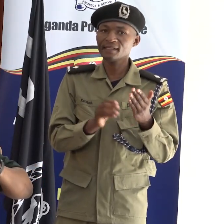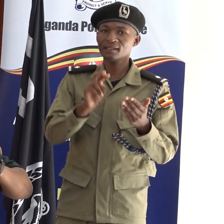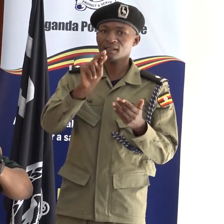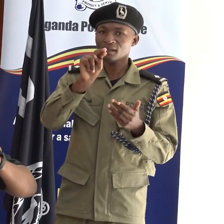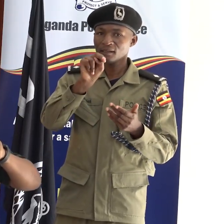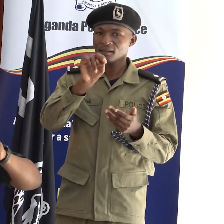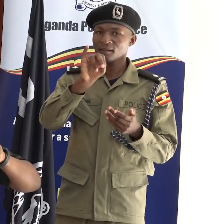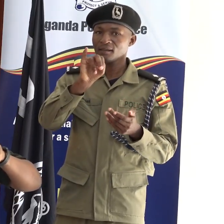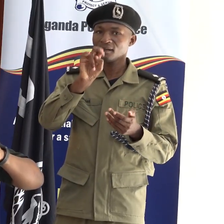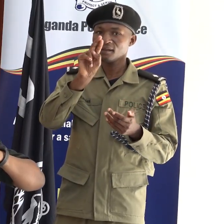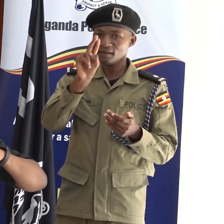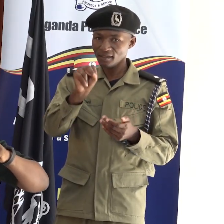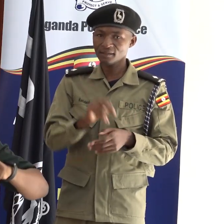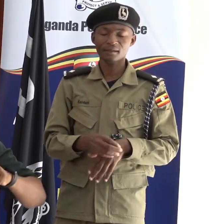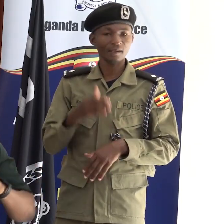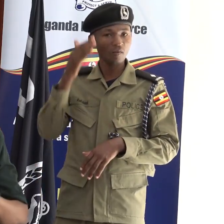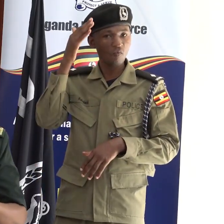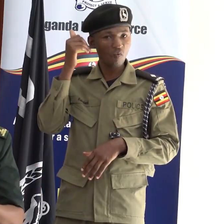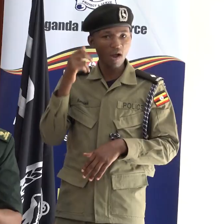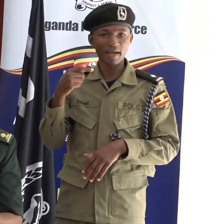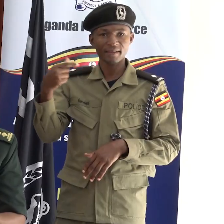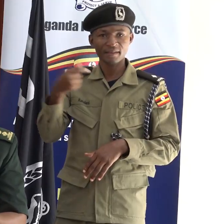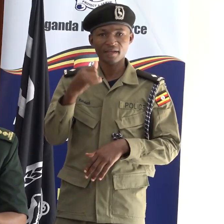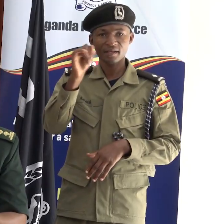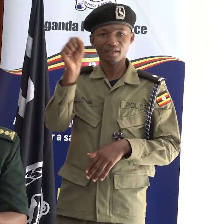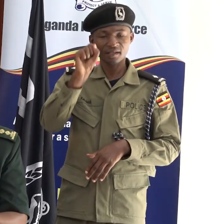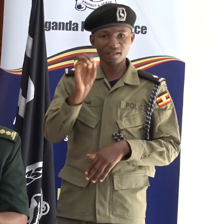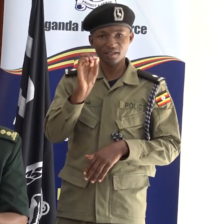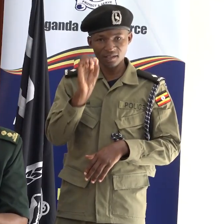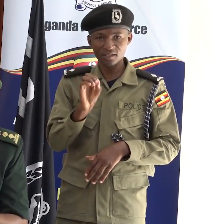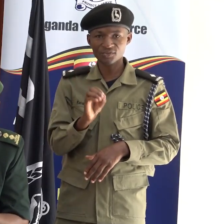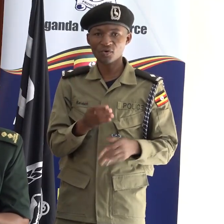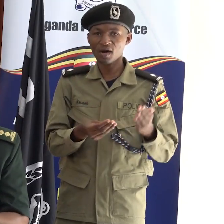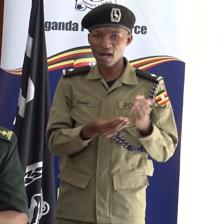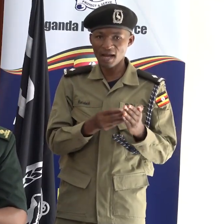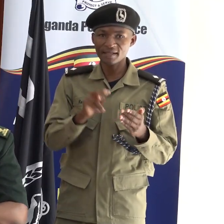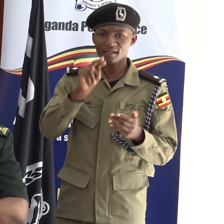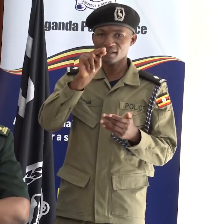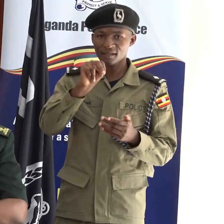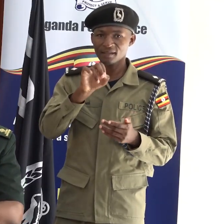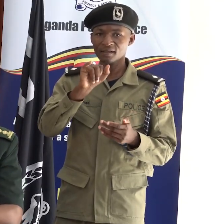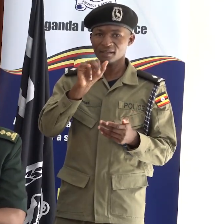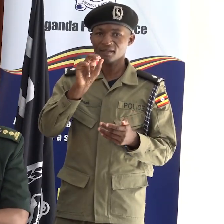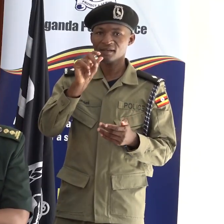This is very important. Why? Why should the GISO officer put NIN? This is to